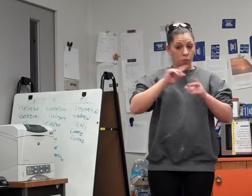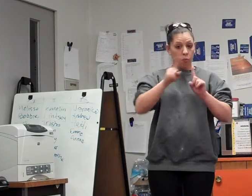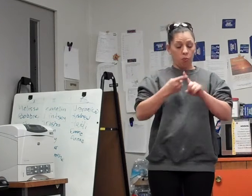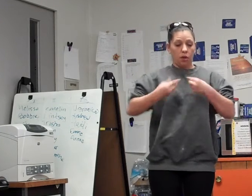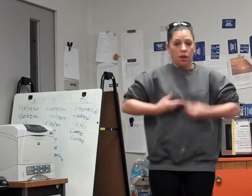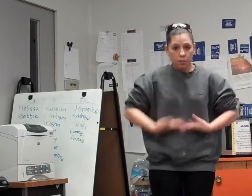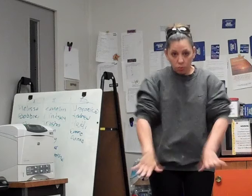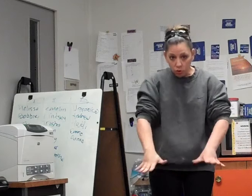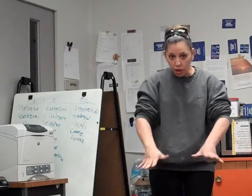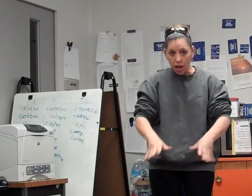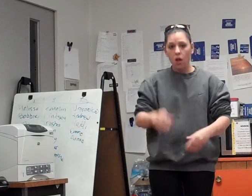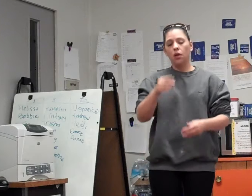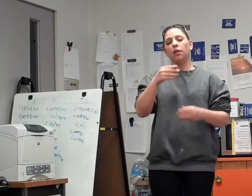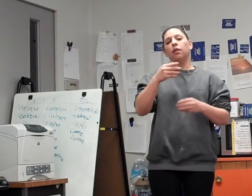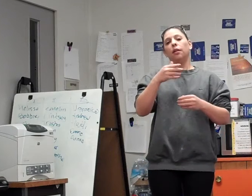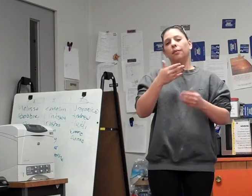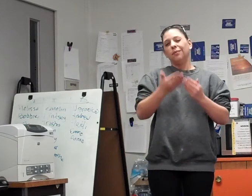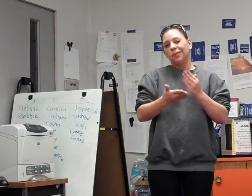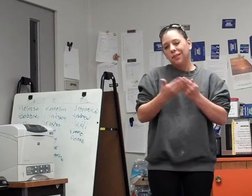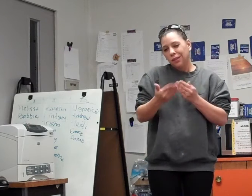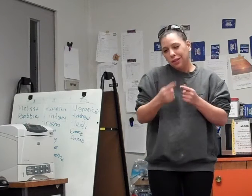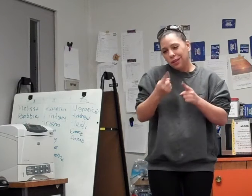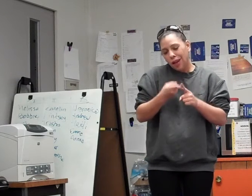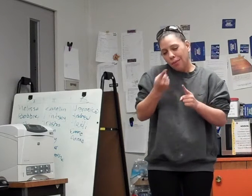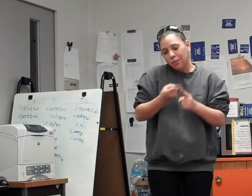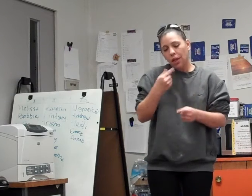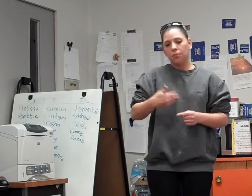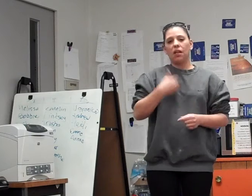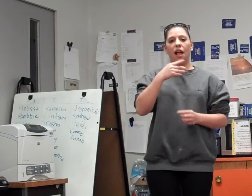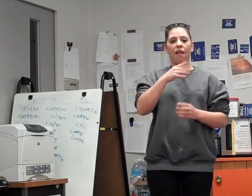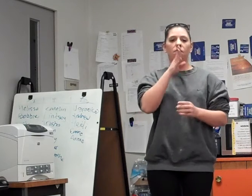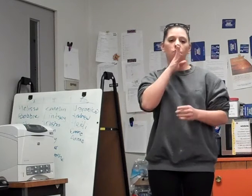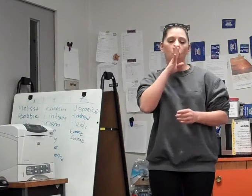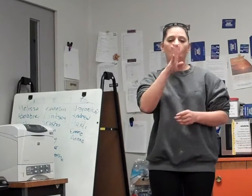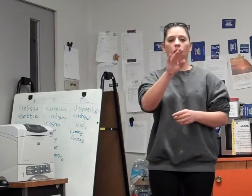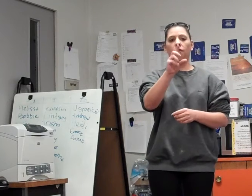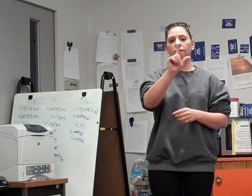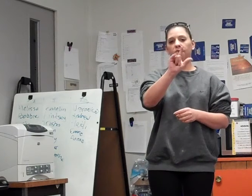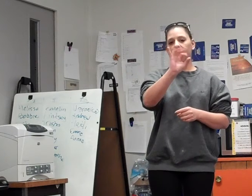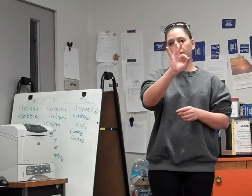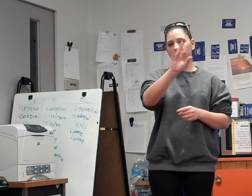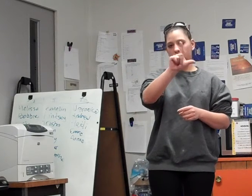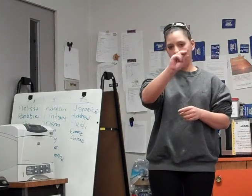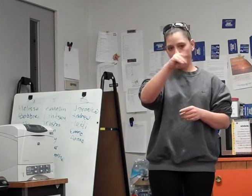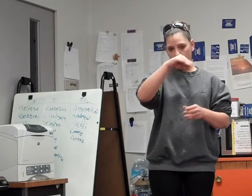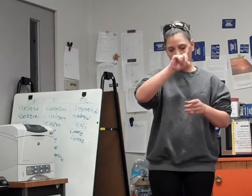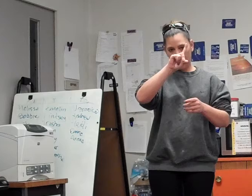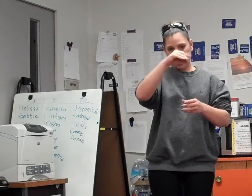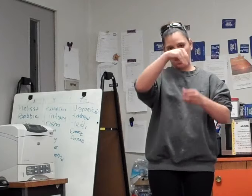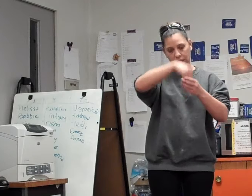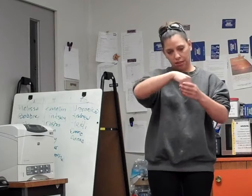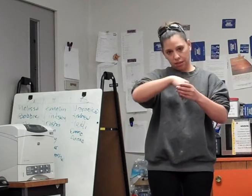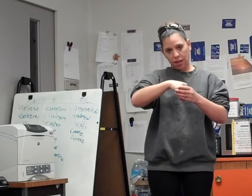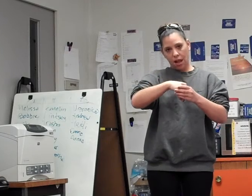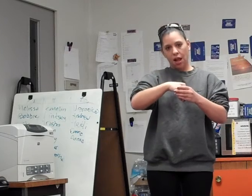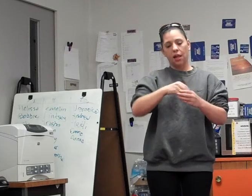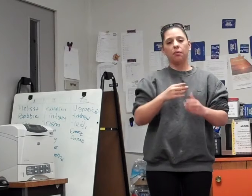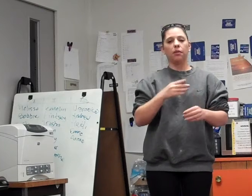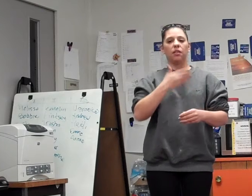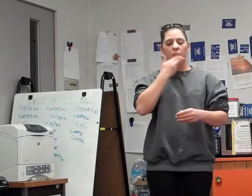there might be a little bit of liquid there, but they get that, they feel better after that. And we are able to discharge our patients within